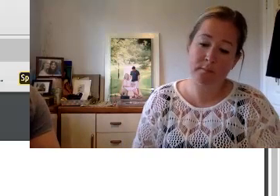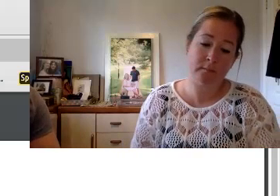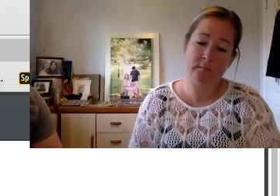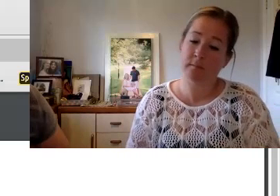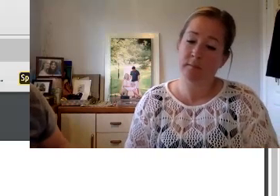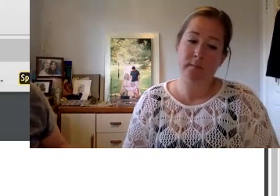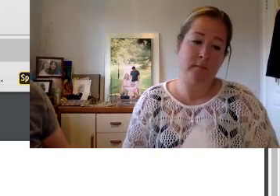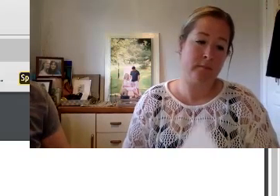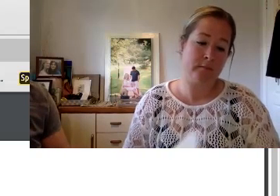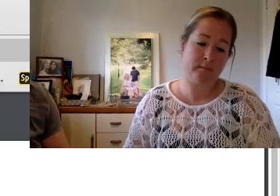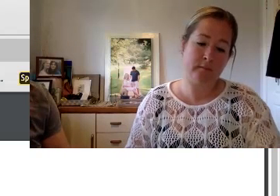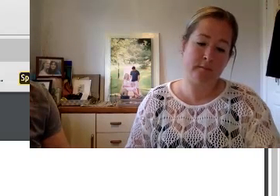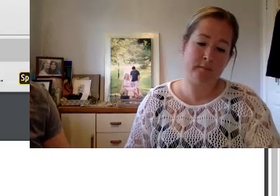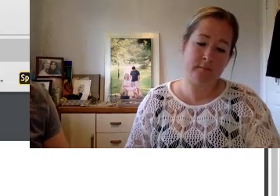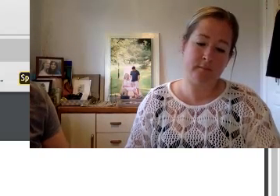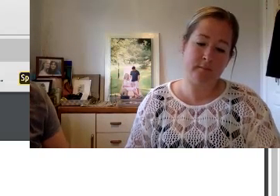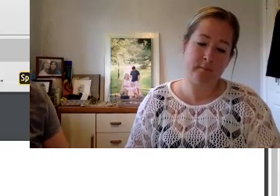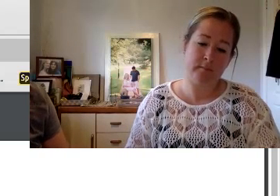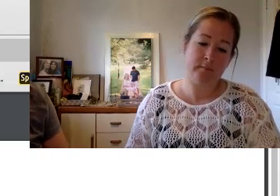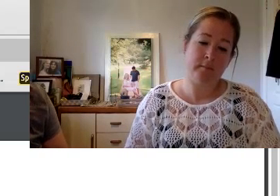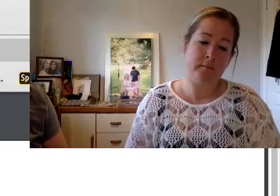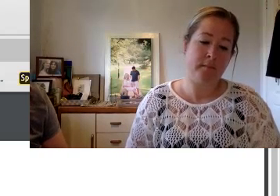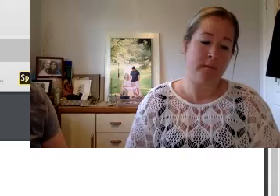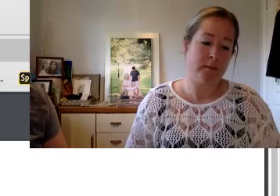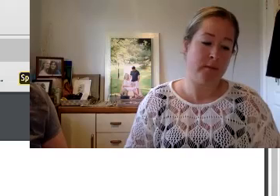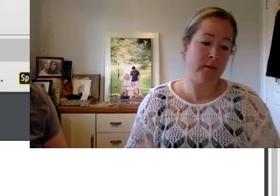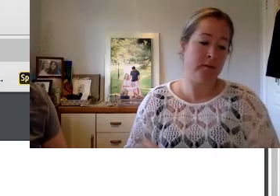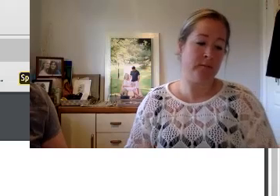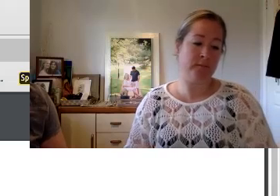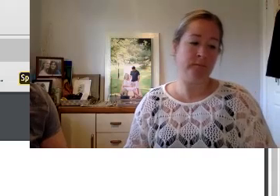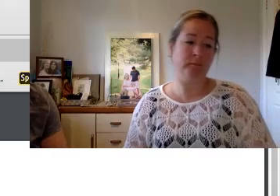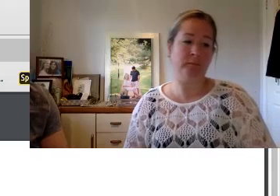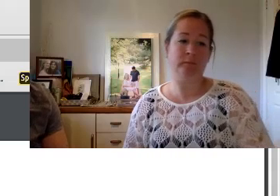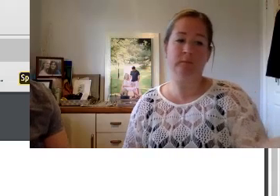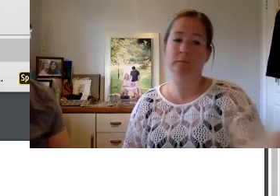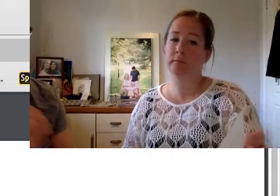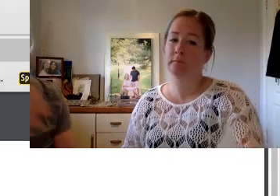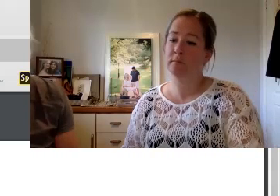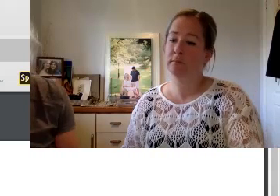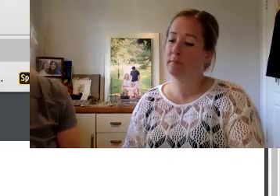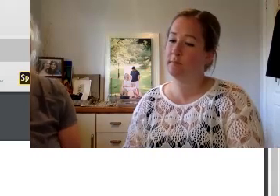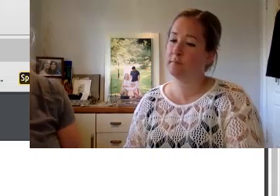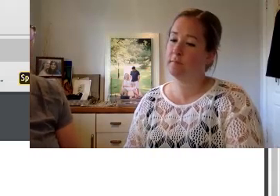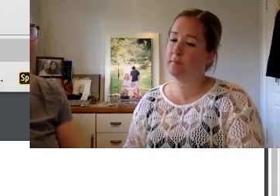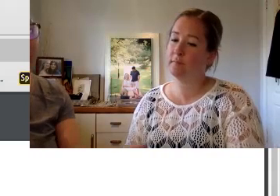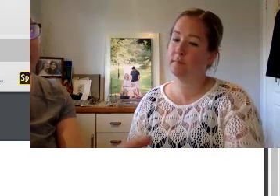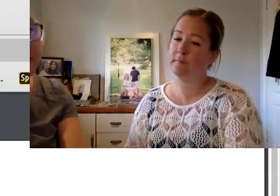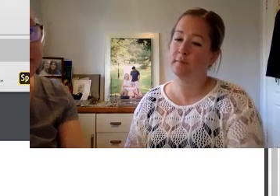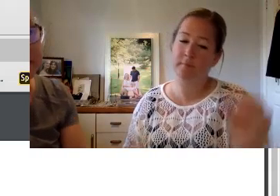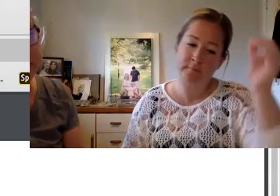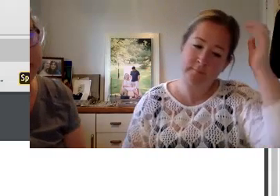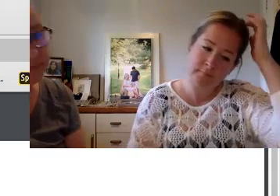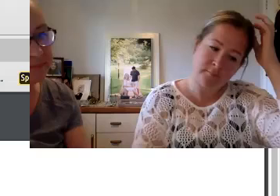And just never doubt yourself. Now let's get started. We're going to start with the words. Oops. Okay.